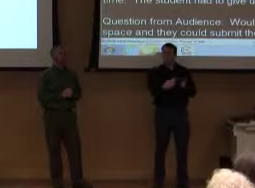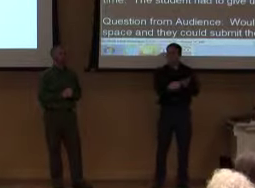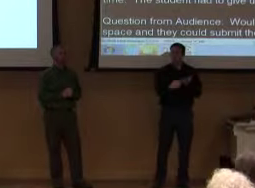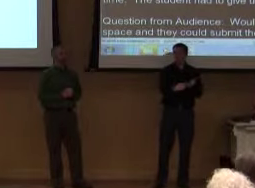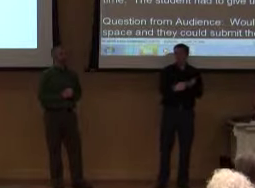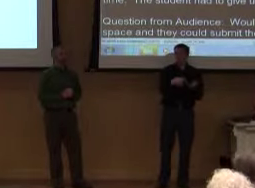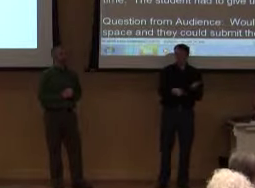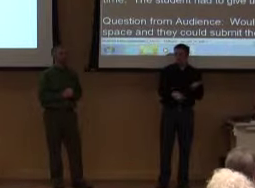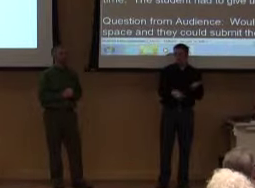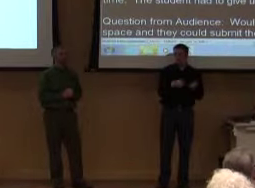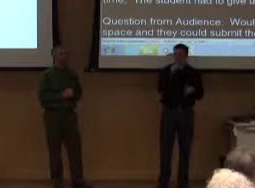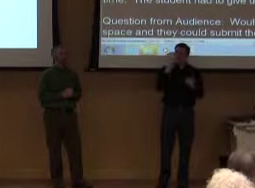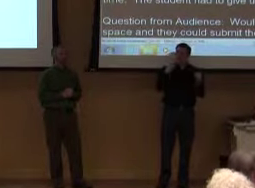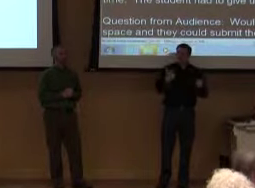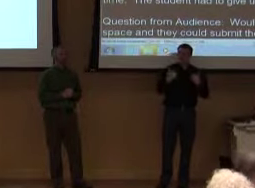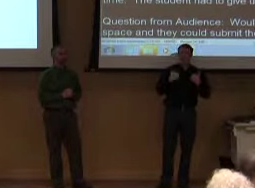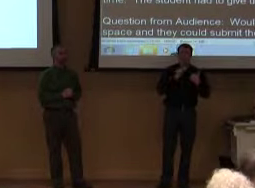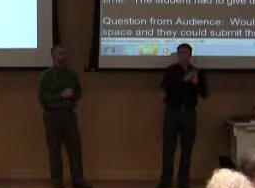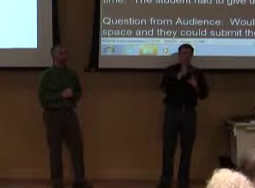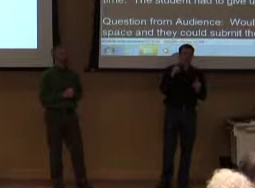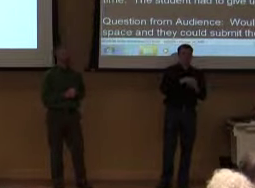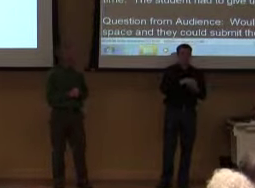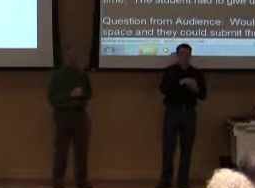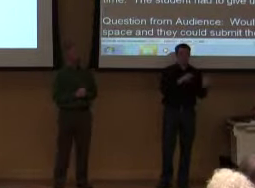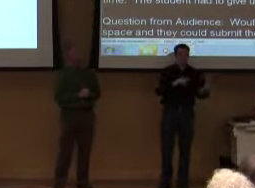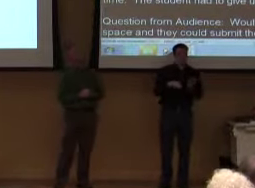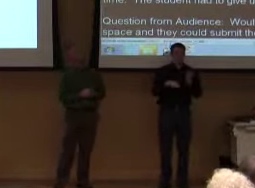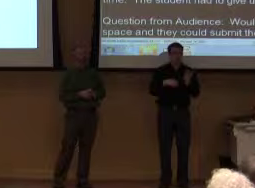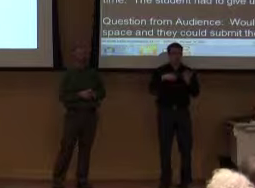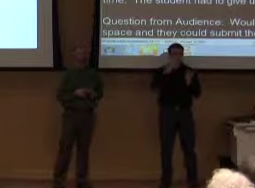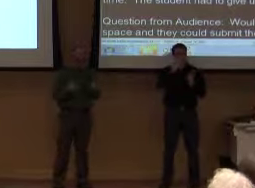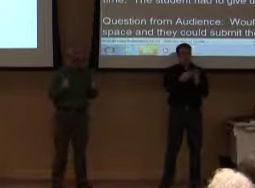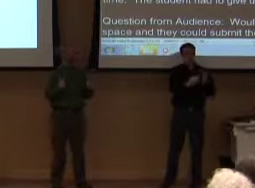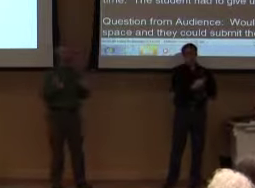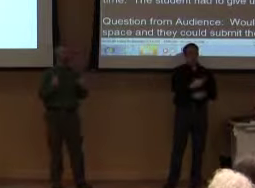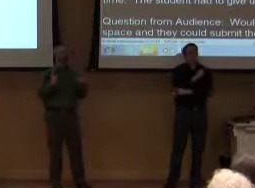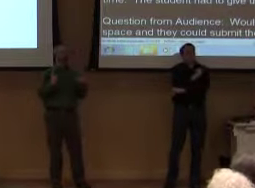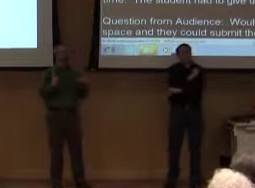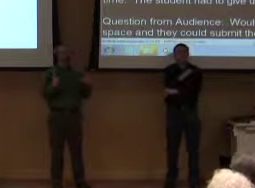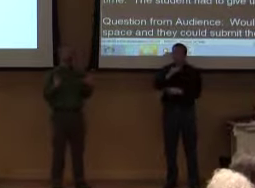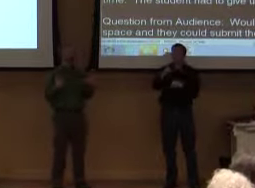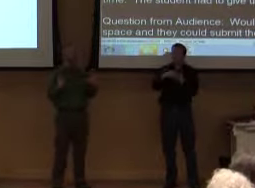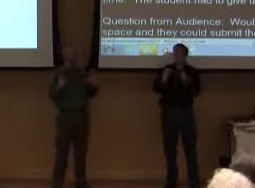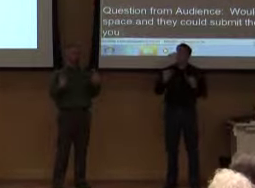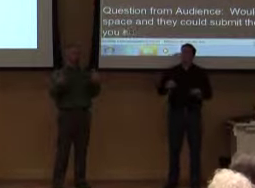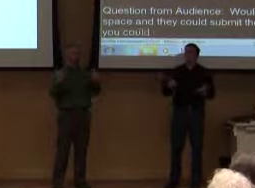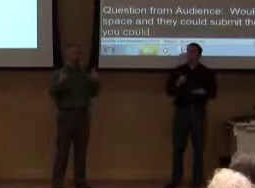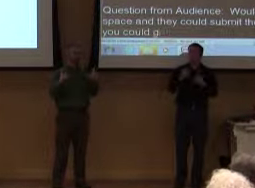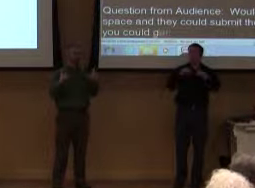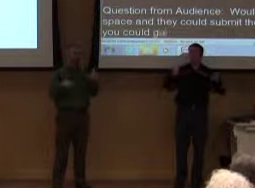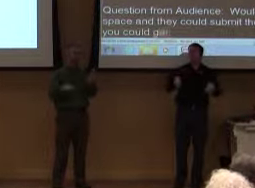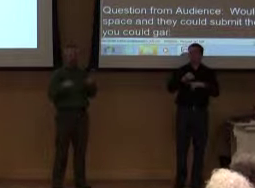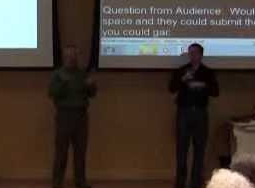it, because then now you've got their assignment right in front of both of you? Absolutely. A student could do a screen capture at any